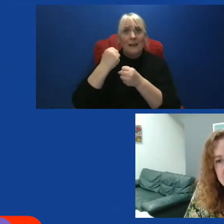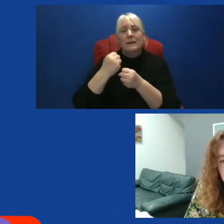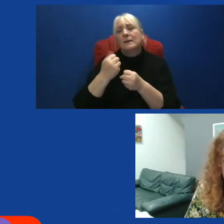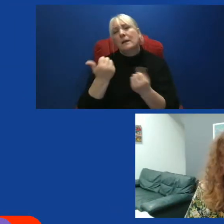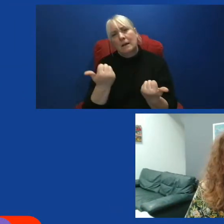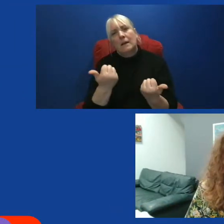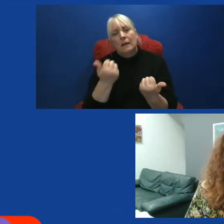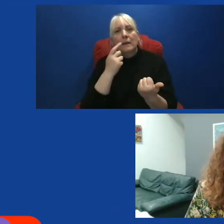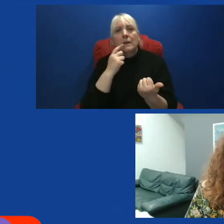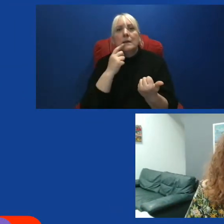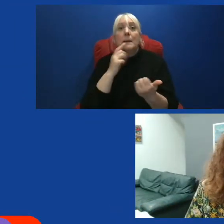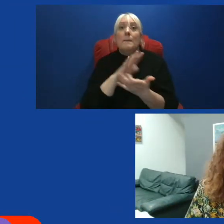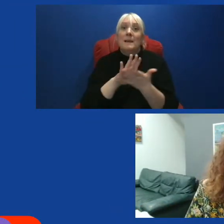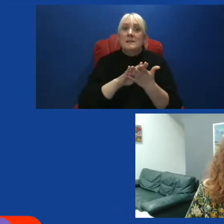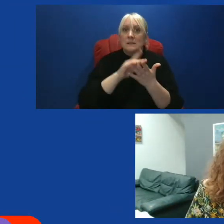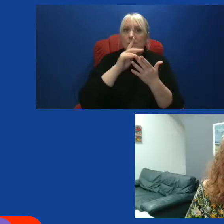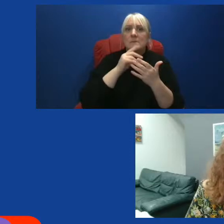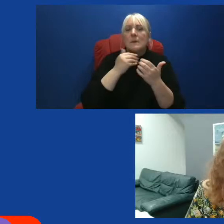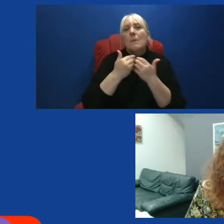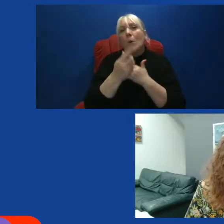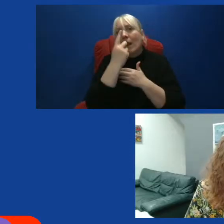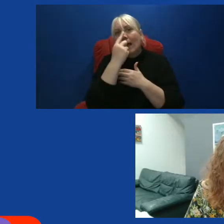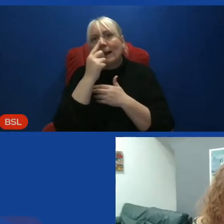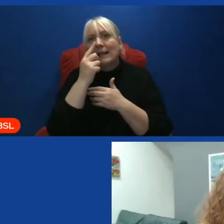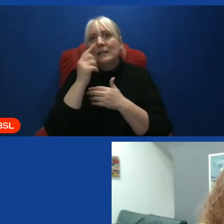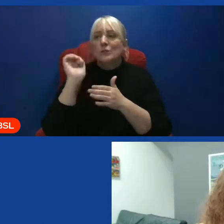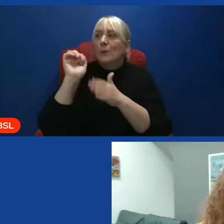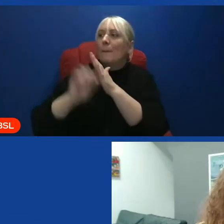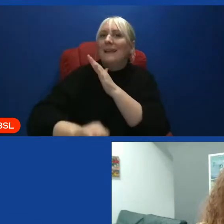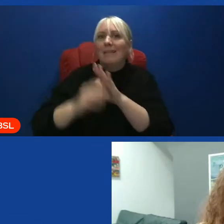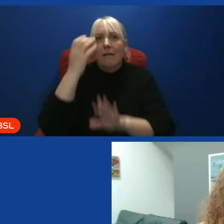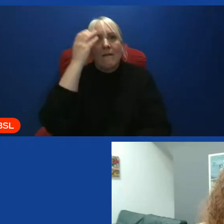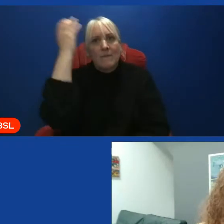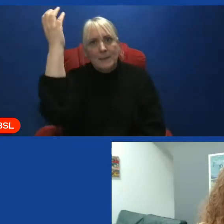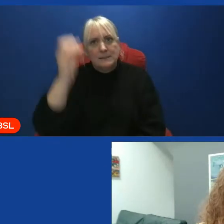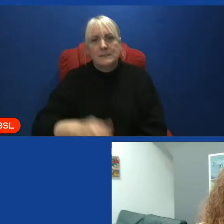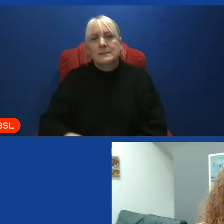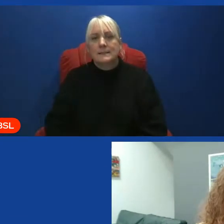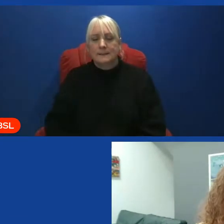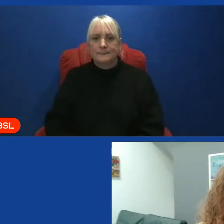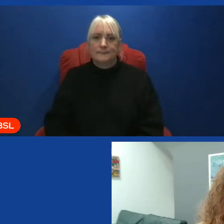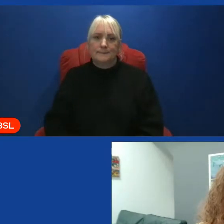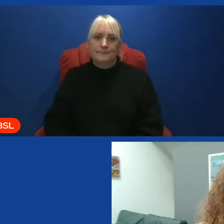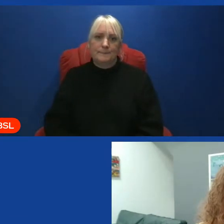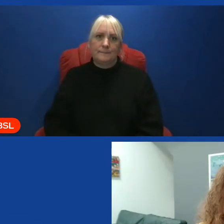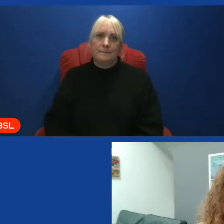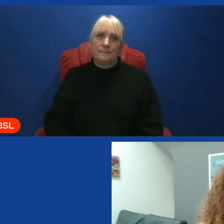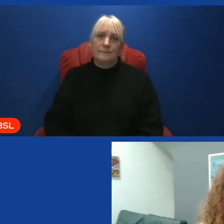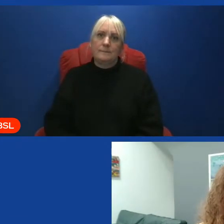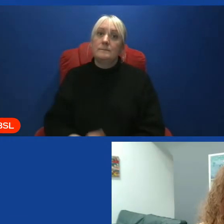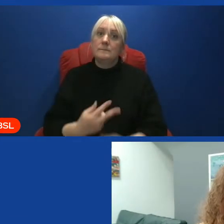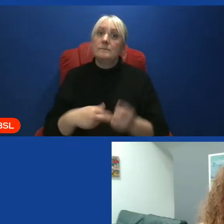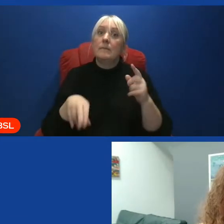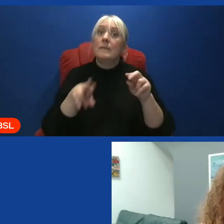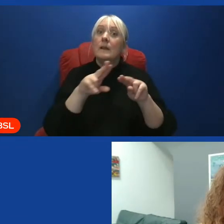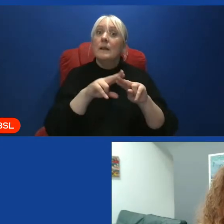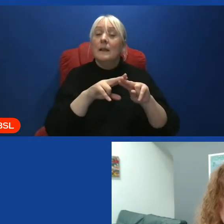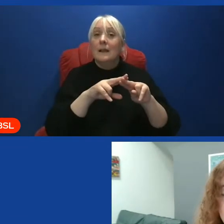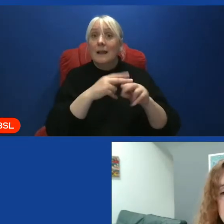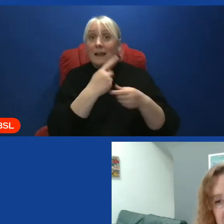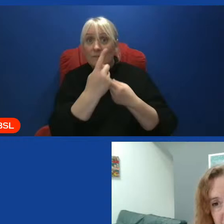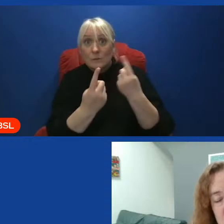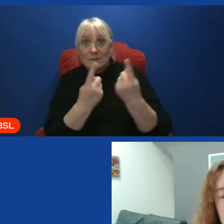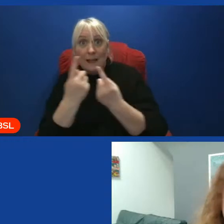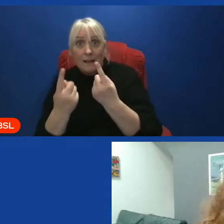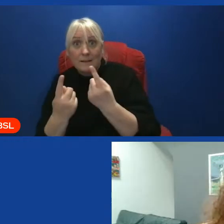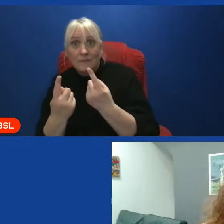chance we'll have of defeating the government in terms of what they're seeking to do. I think if you recognise